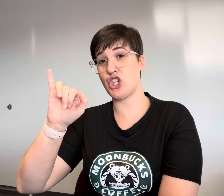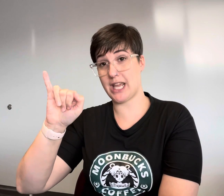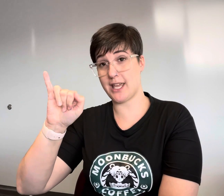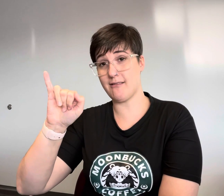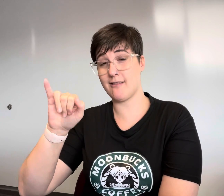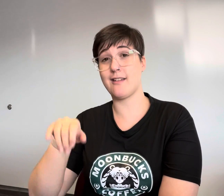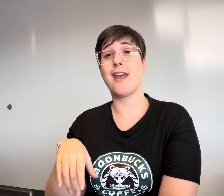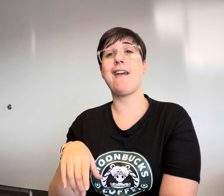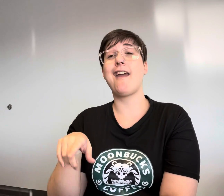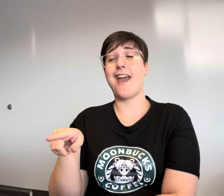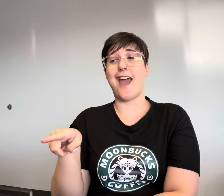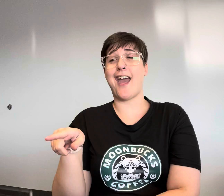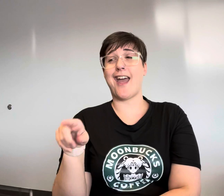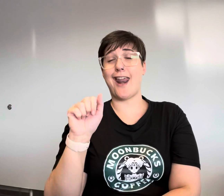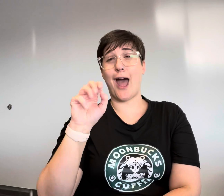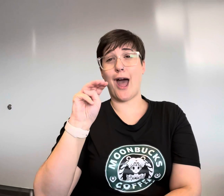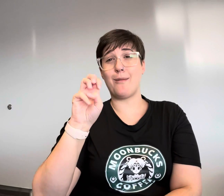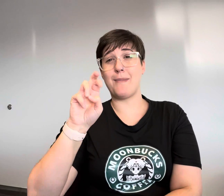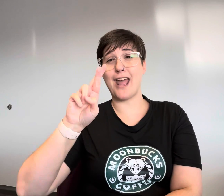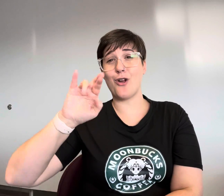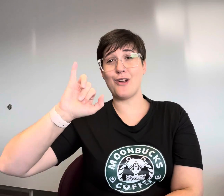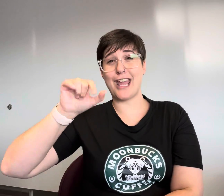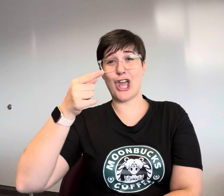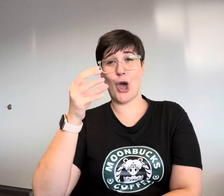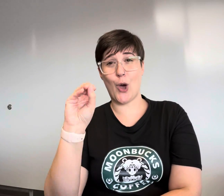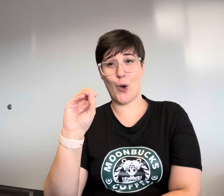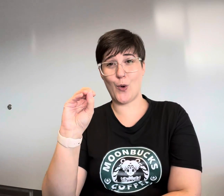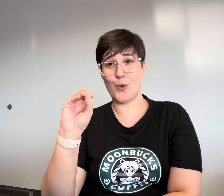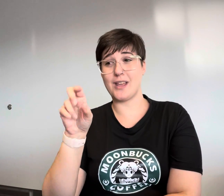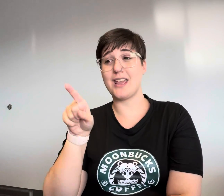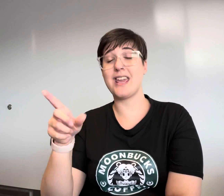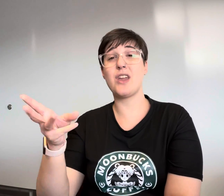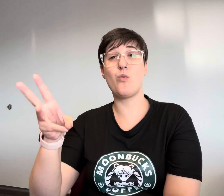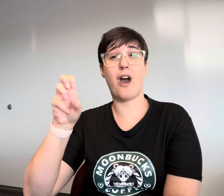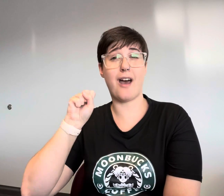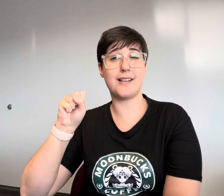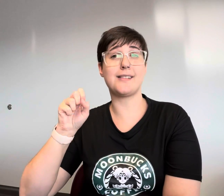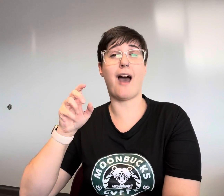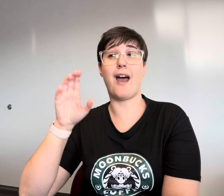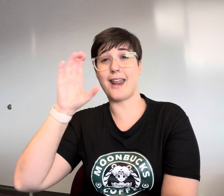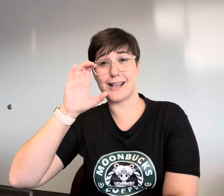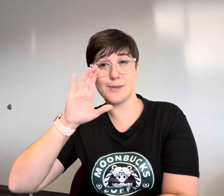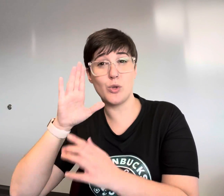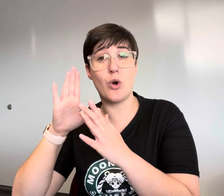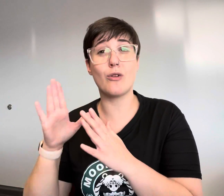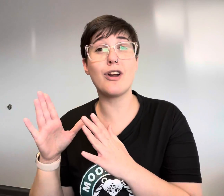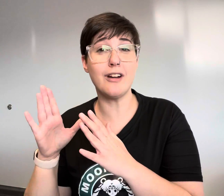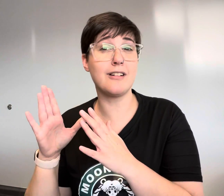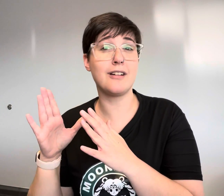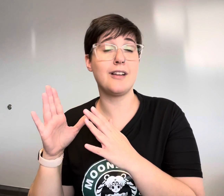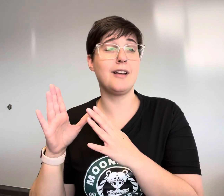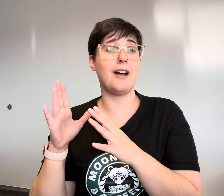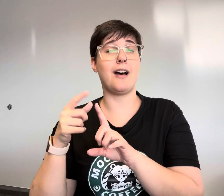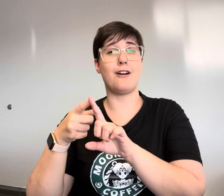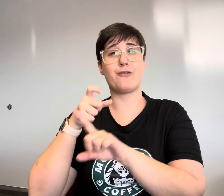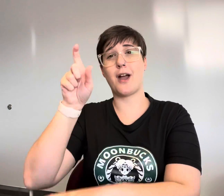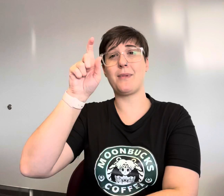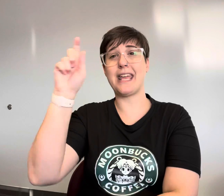Vespucci. And Amerigo, he was an explorer from